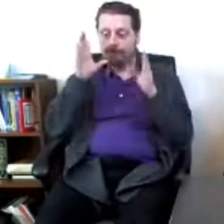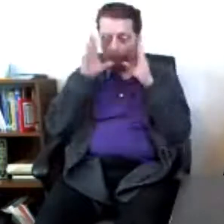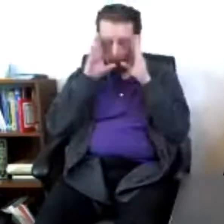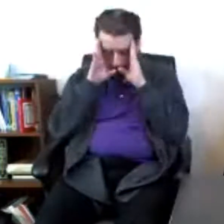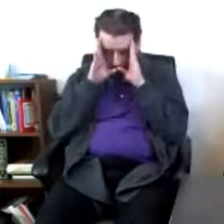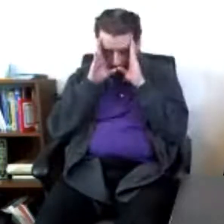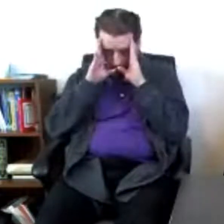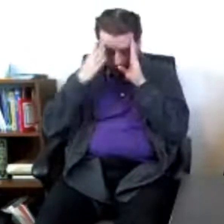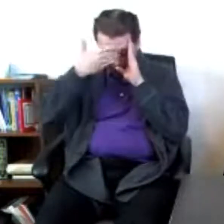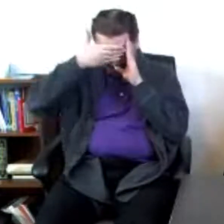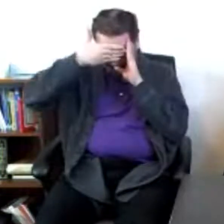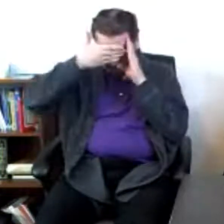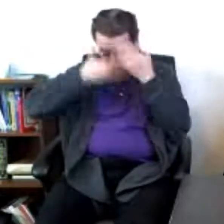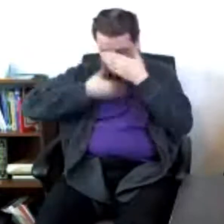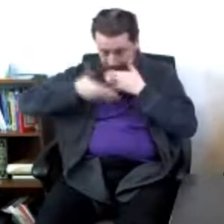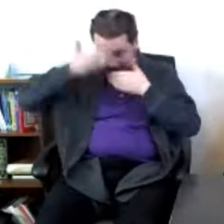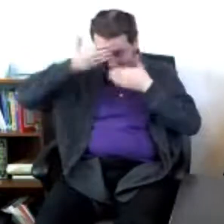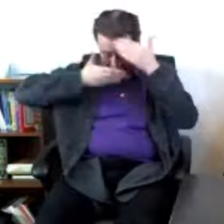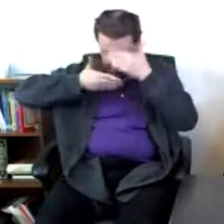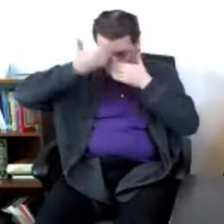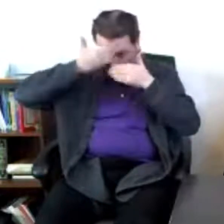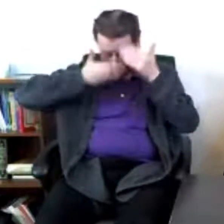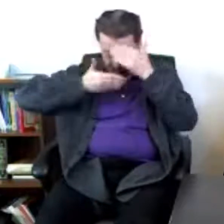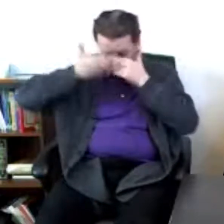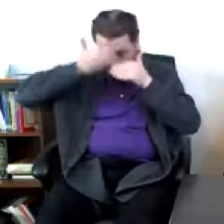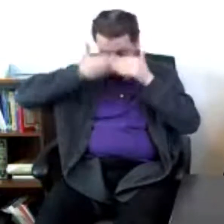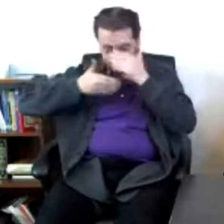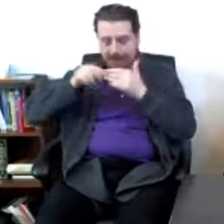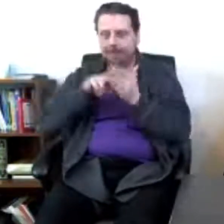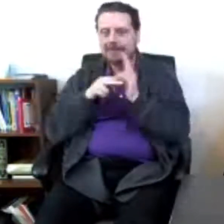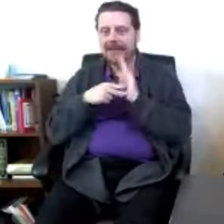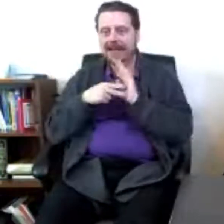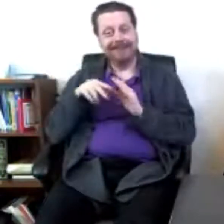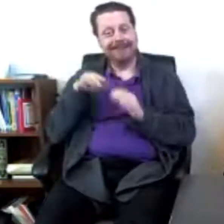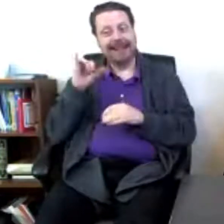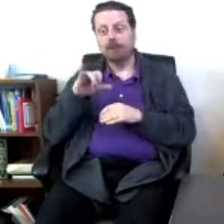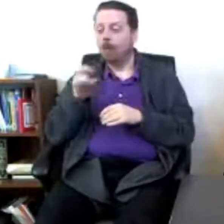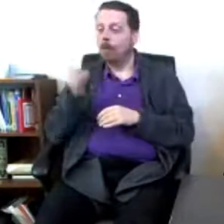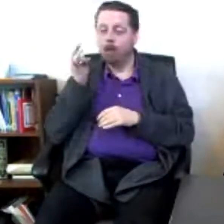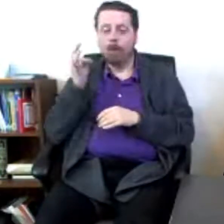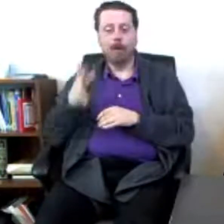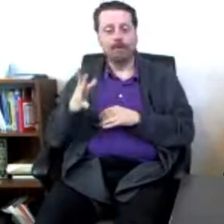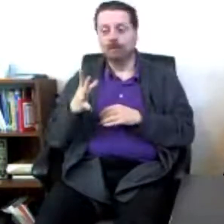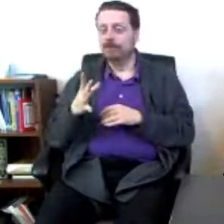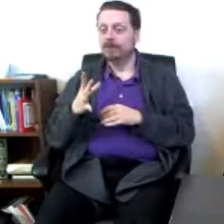what you're missing, you are turning your life into a miserable life.